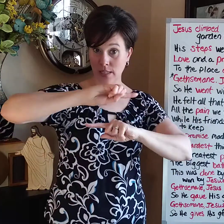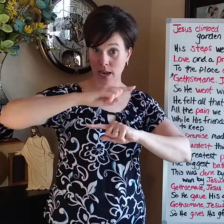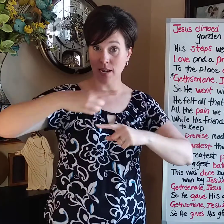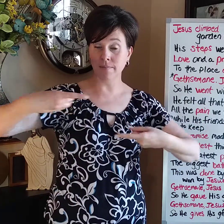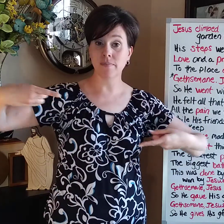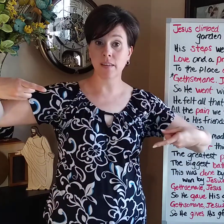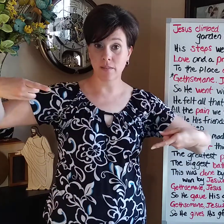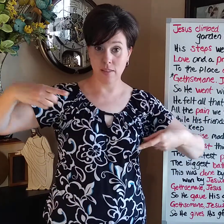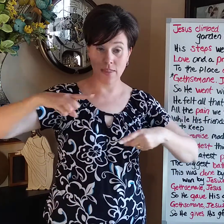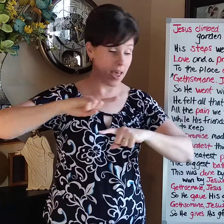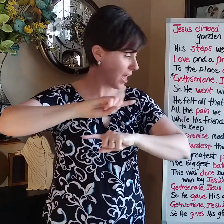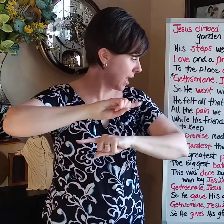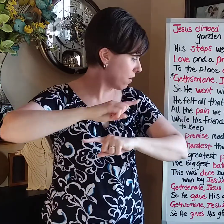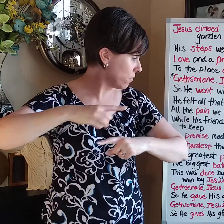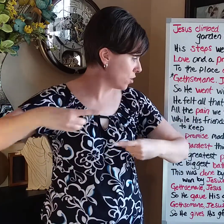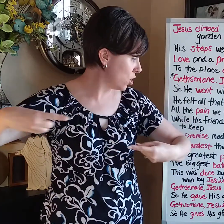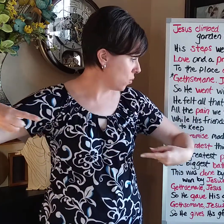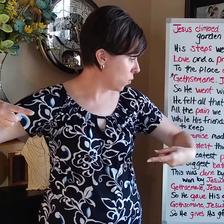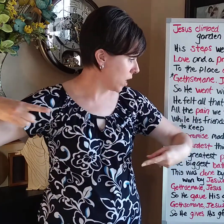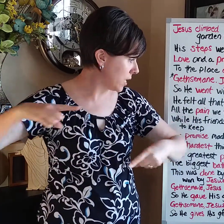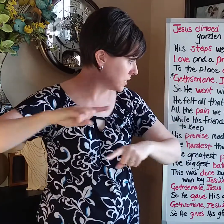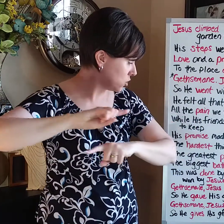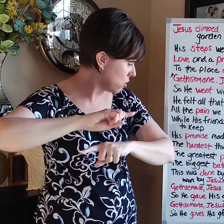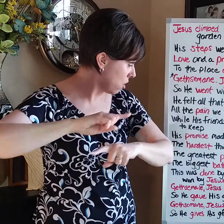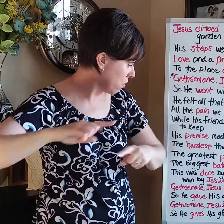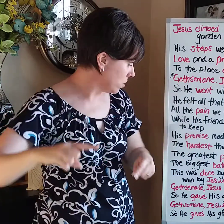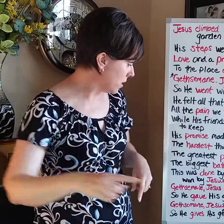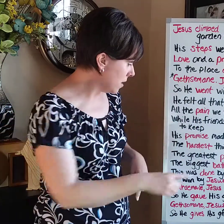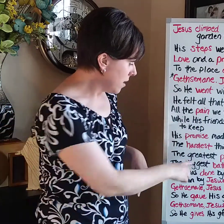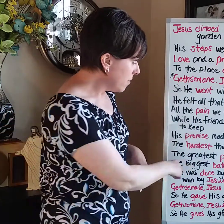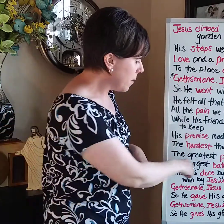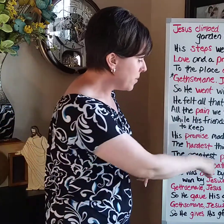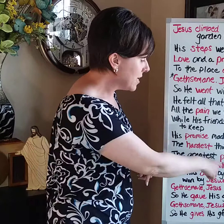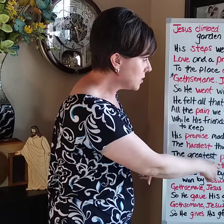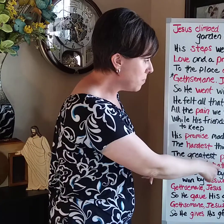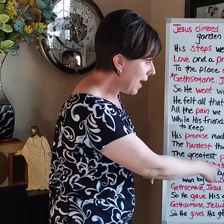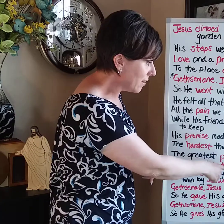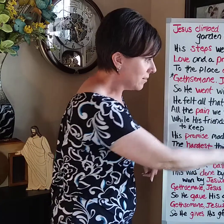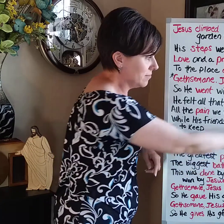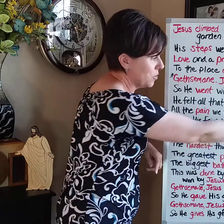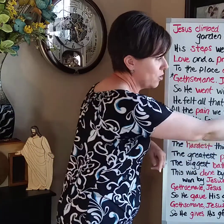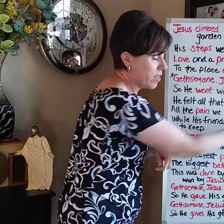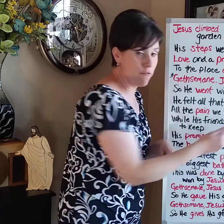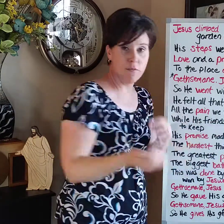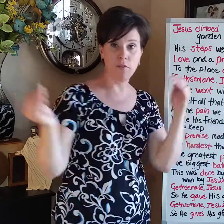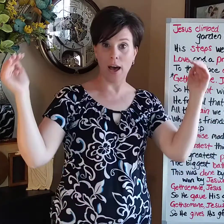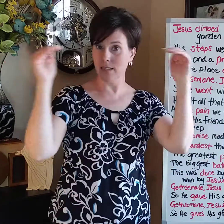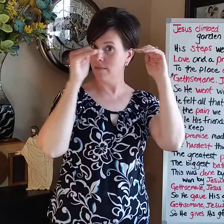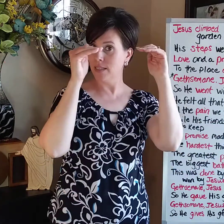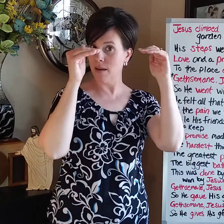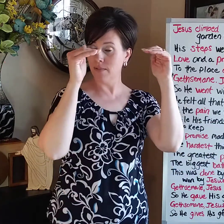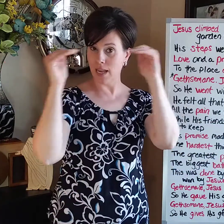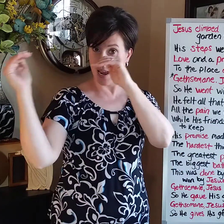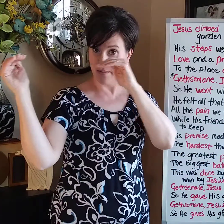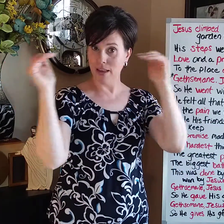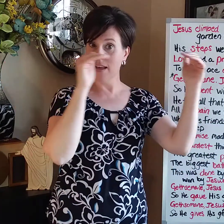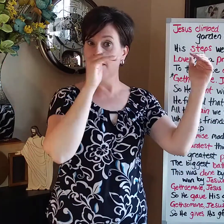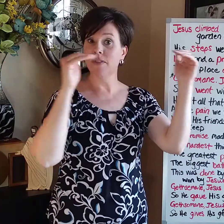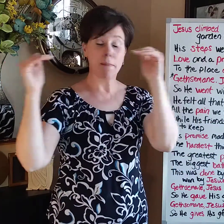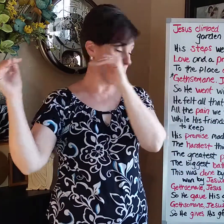sign, that ever was known, the biggest battle, we know that from fought, same sign, the